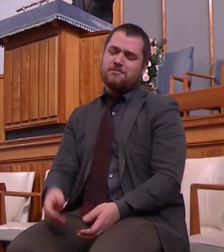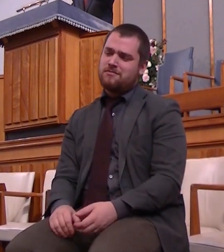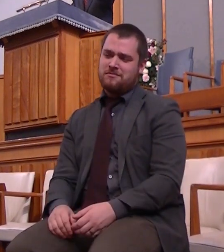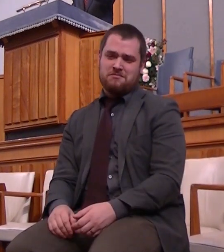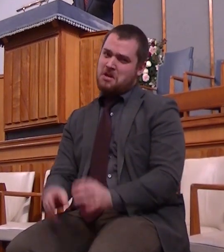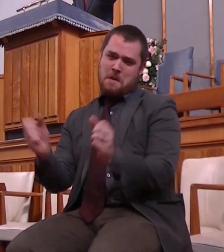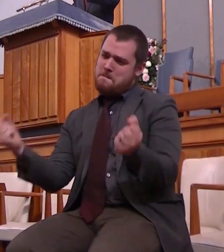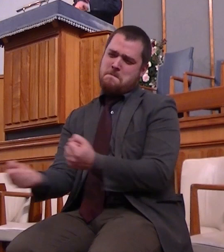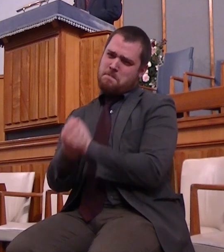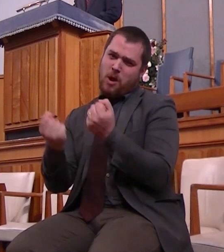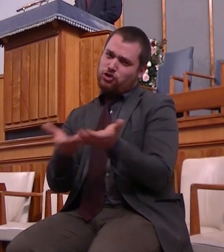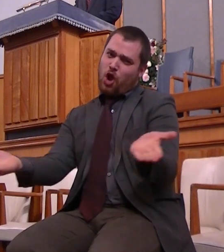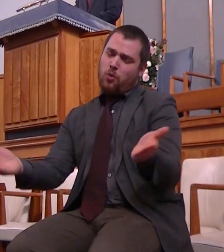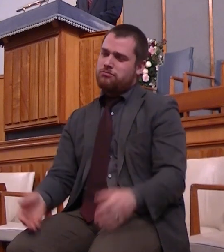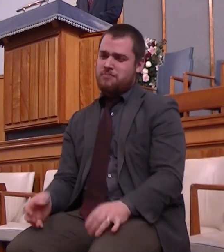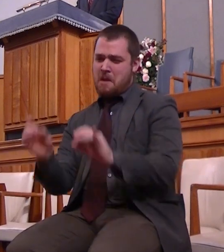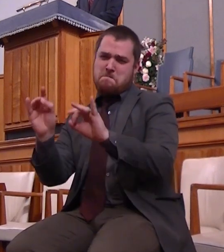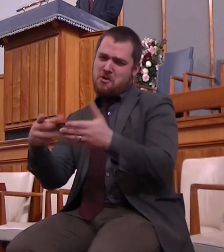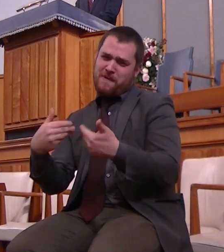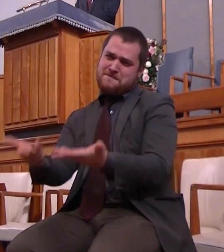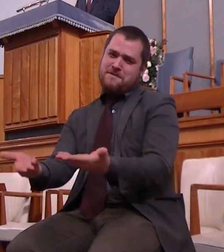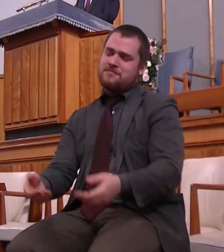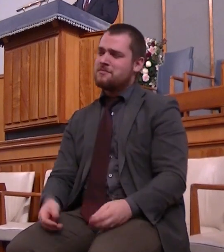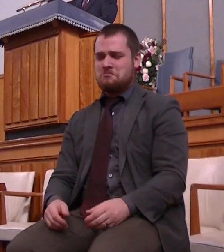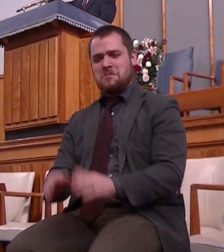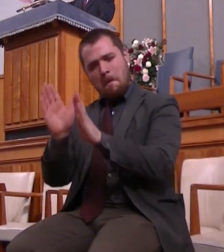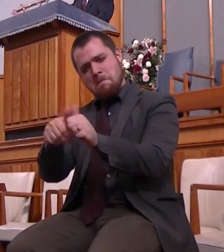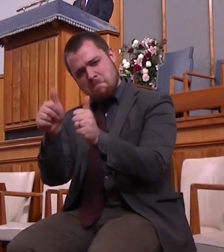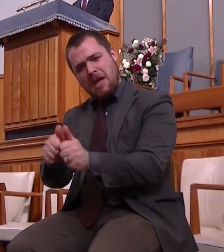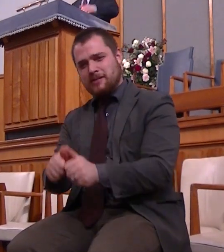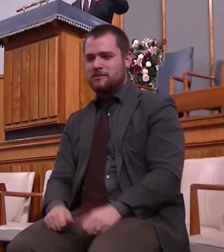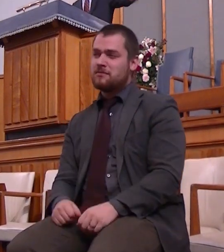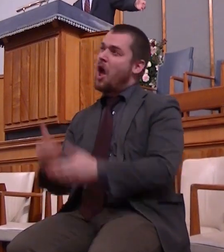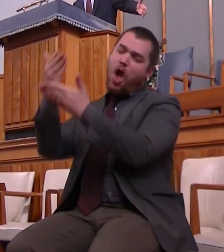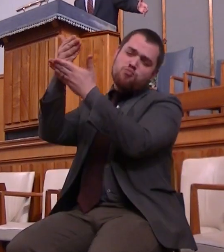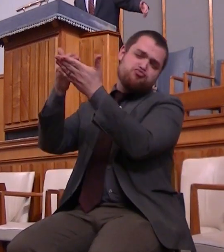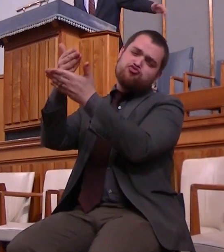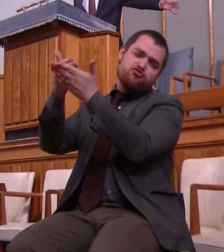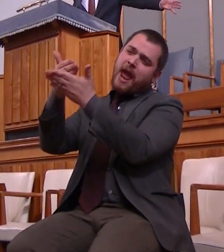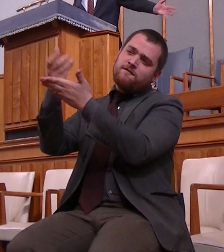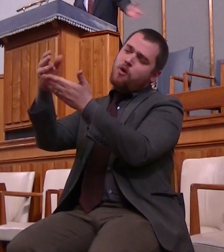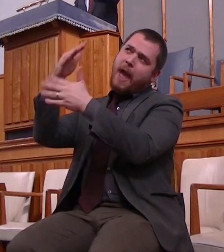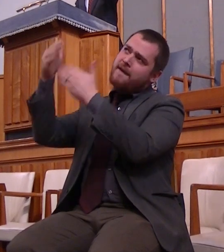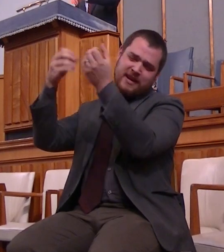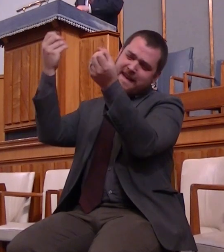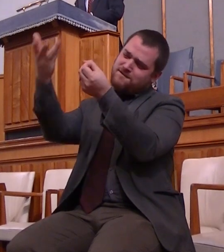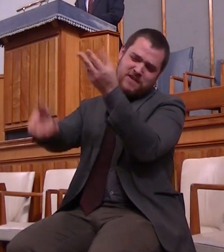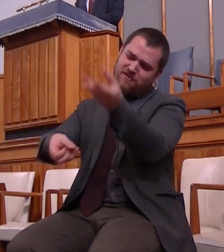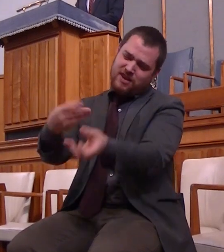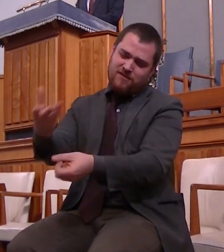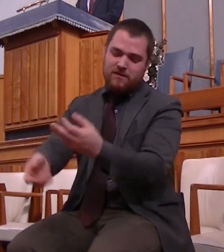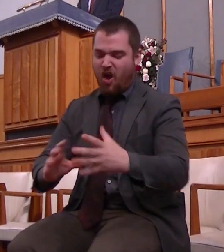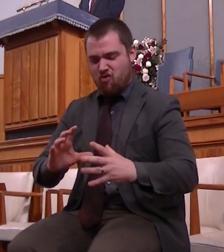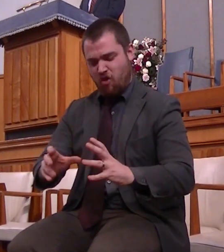a demonstration to all posterity, that though I give bread from heaven and water from the rock and mighty